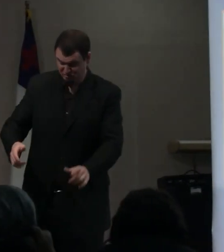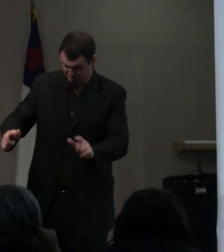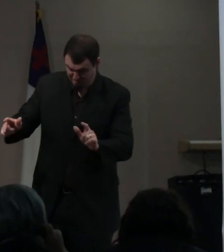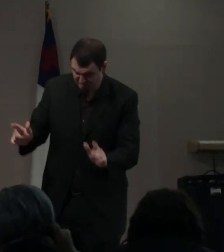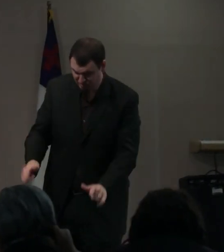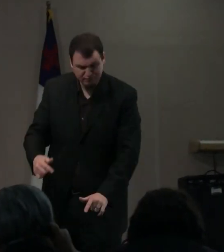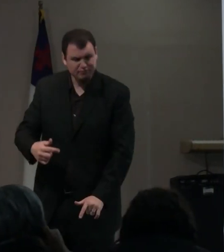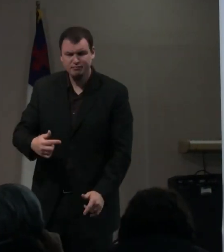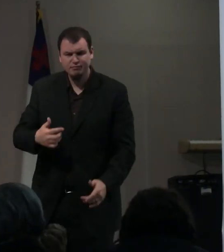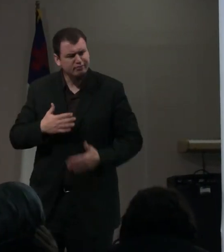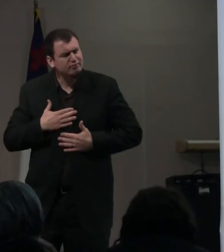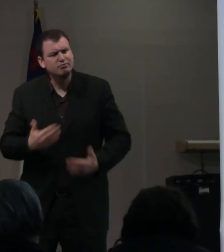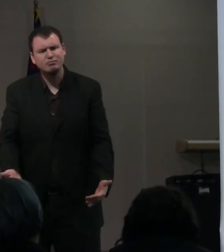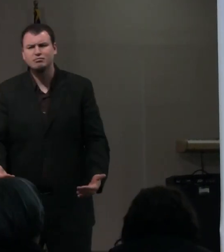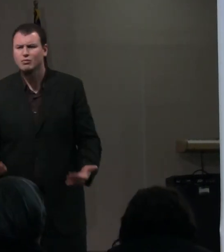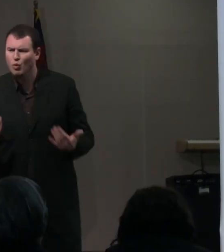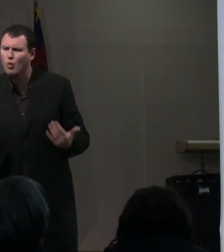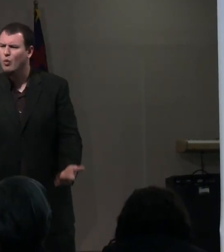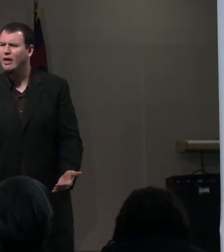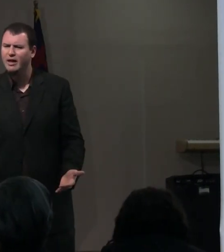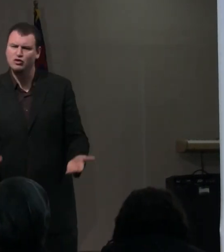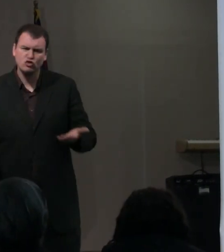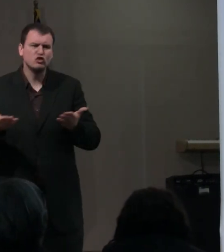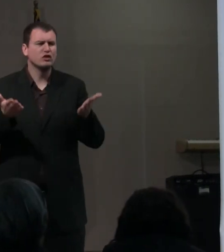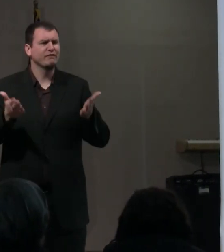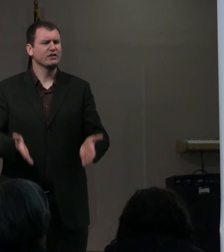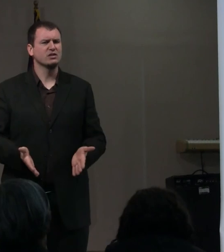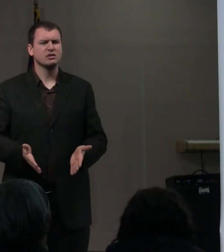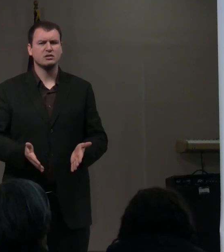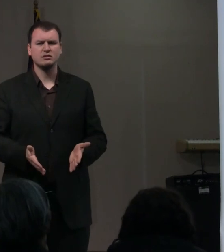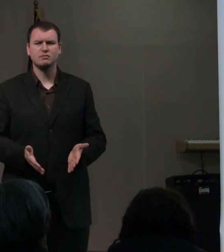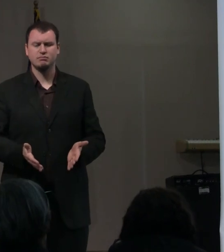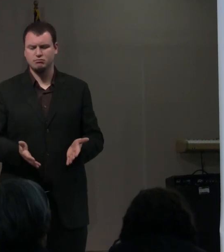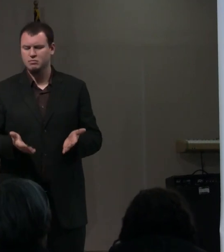To become a lowly servant.